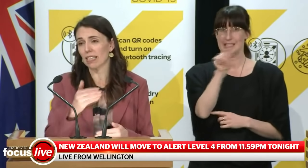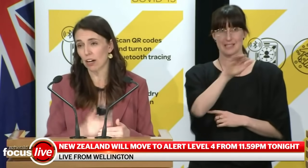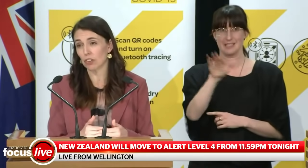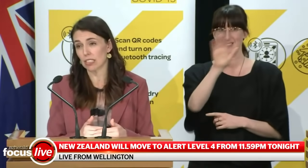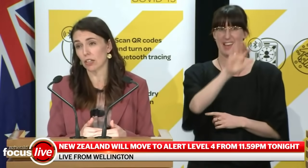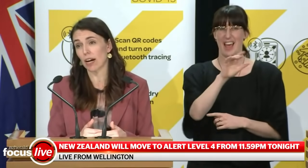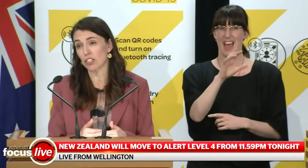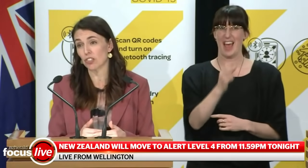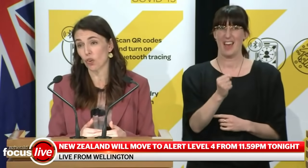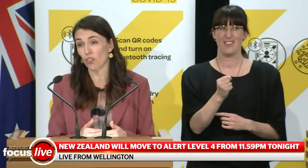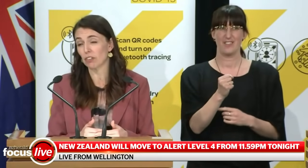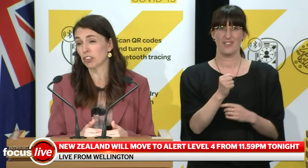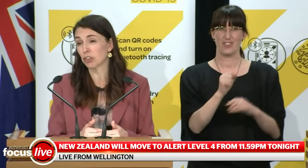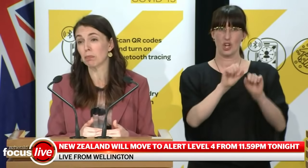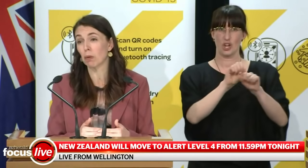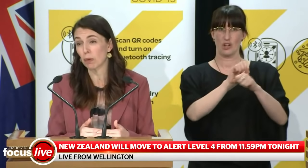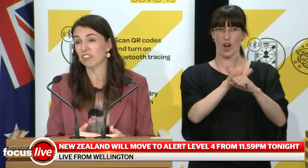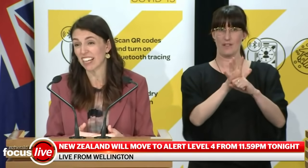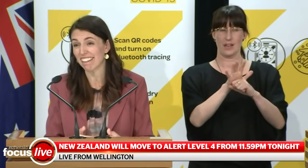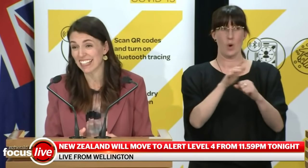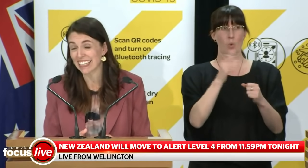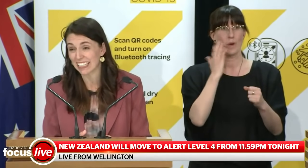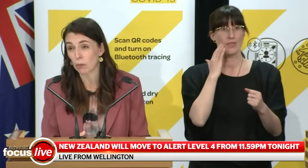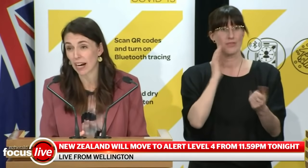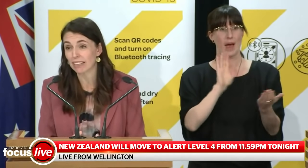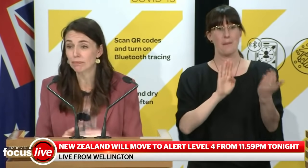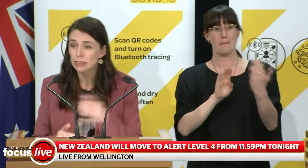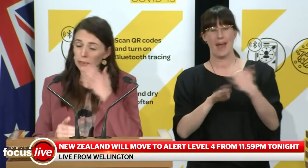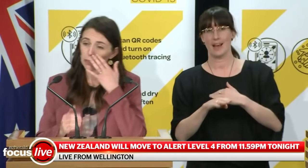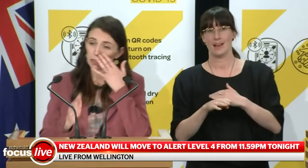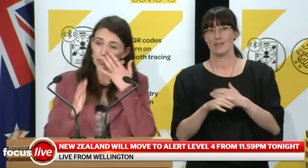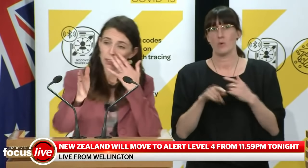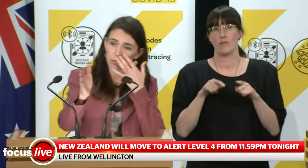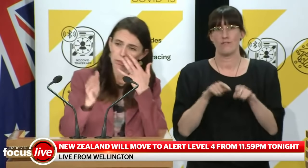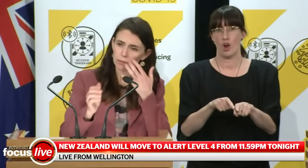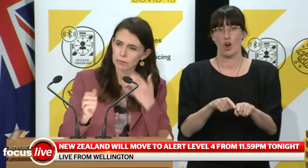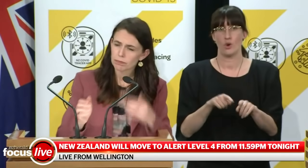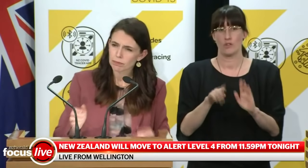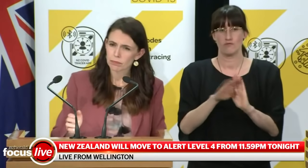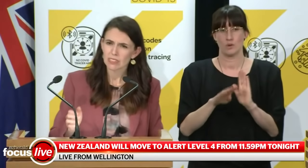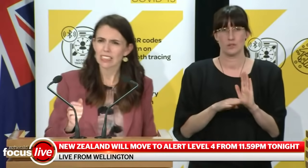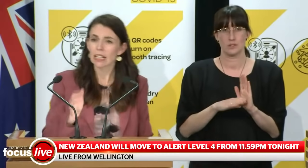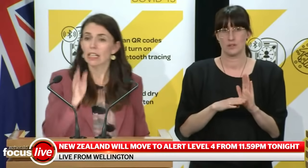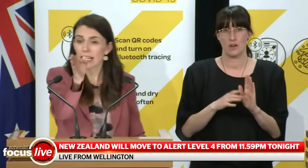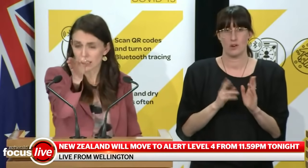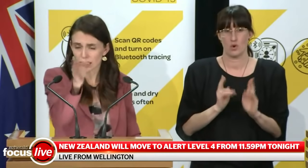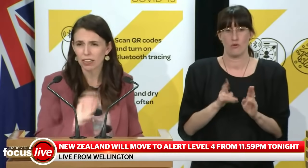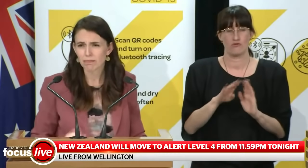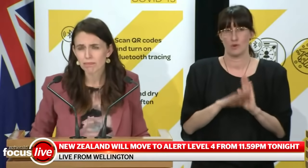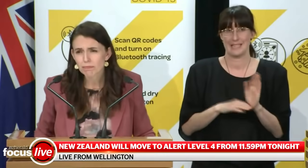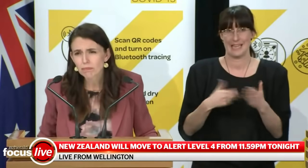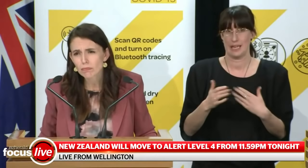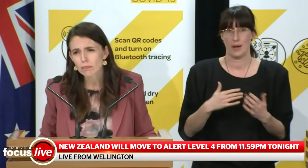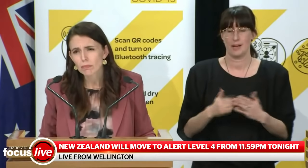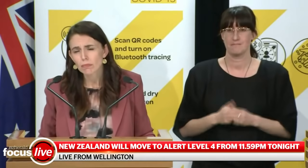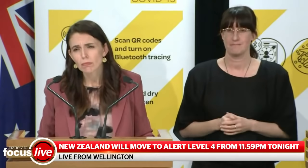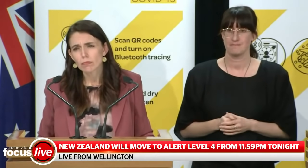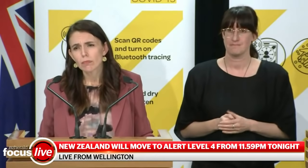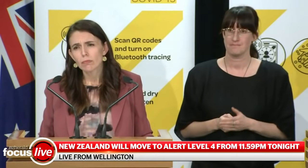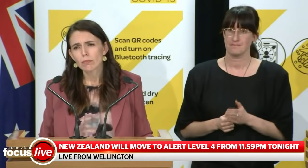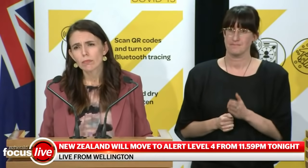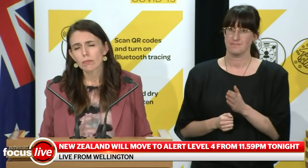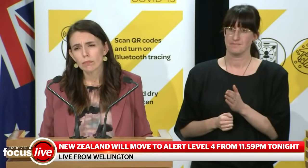think about the health considerations on their return, but we would have done that anyway. Prime Minister, why isn't there a plan? Why isn't there a